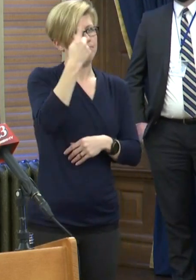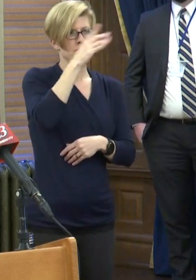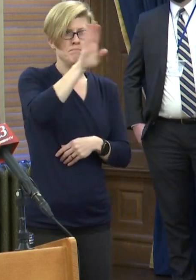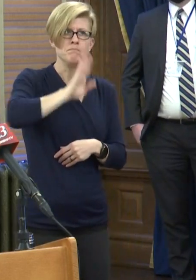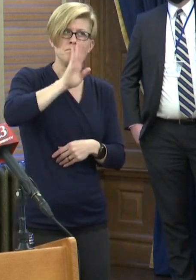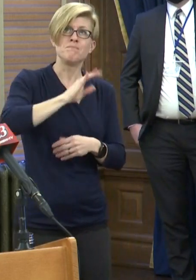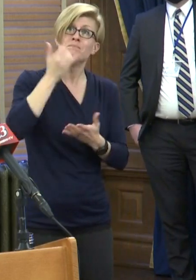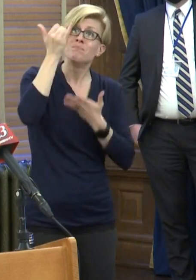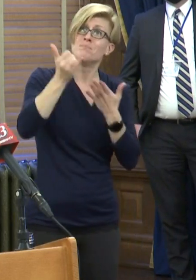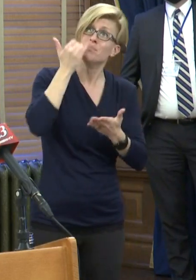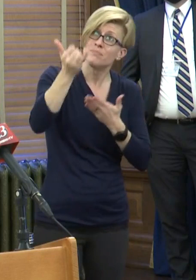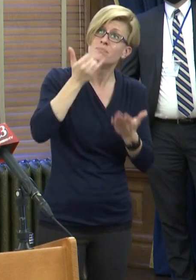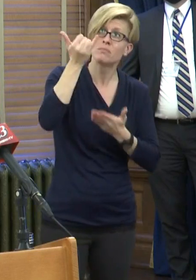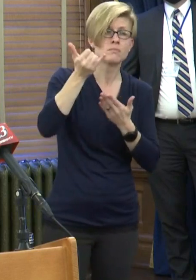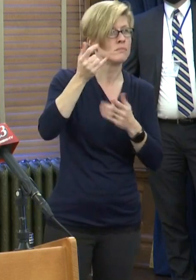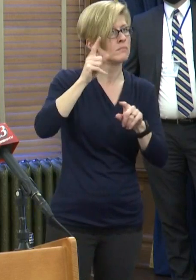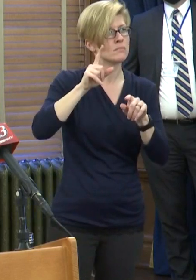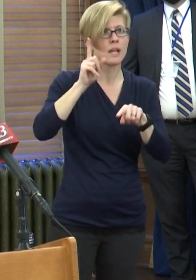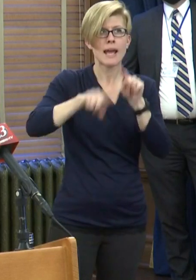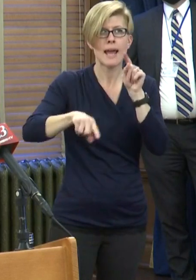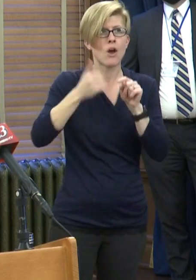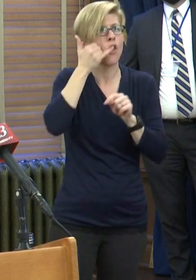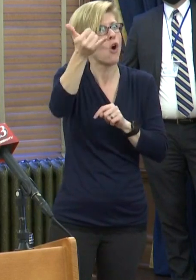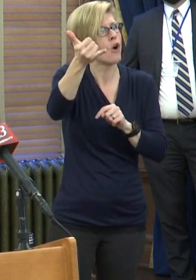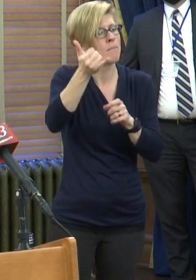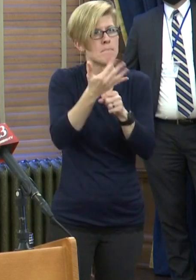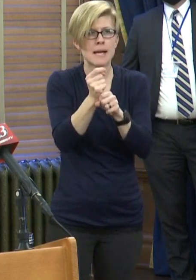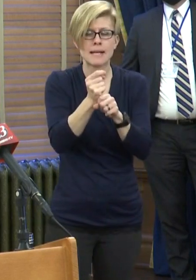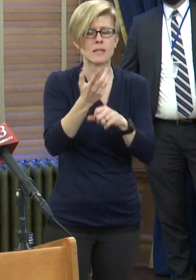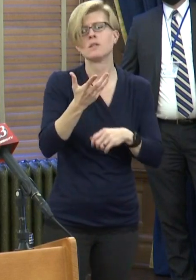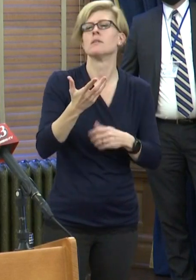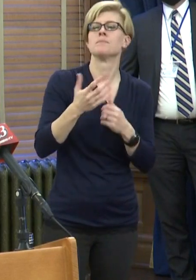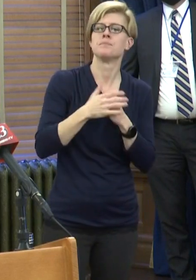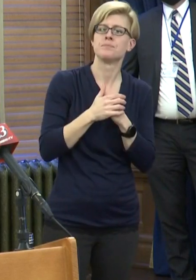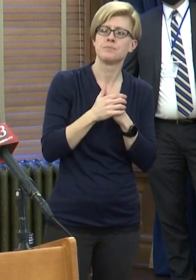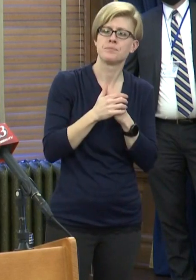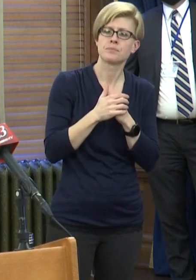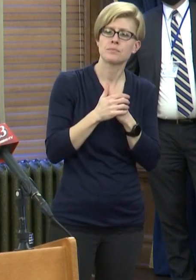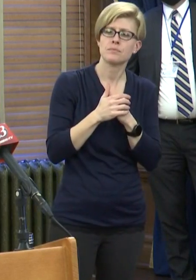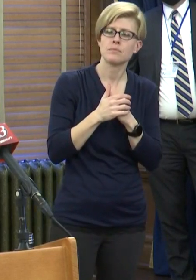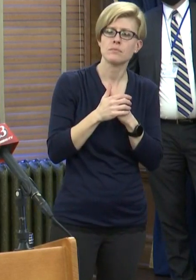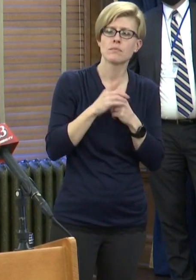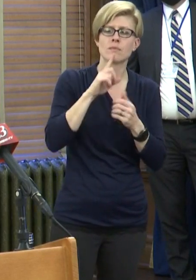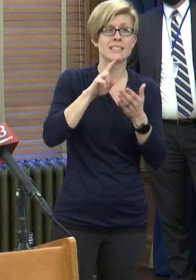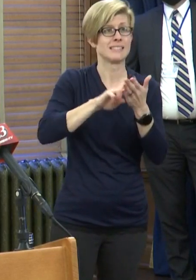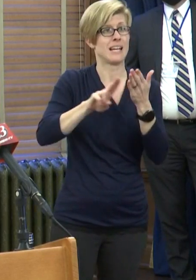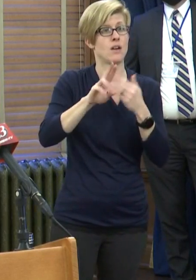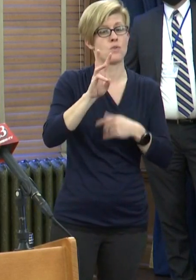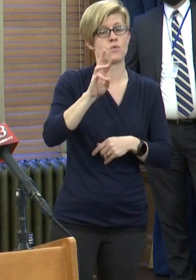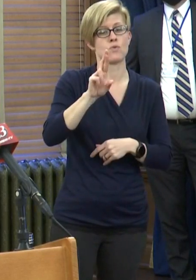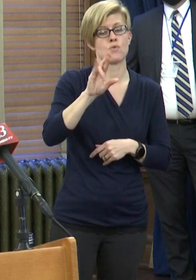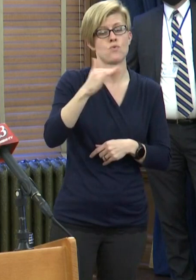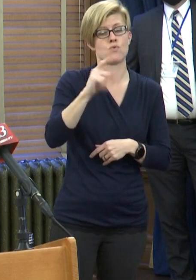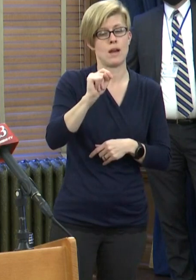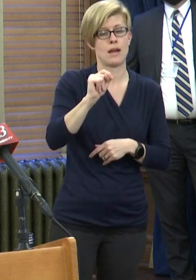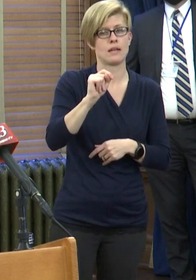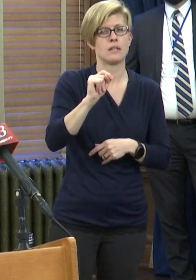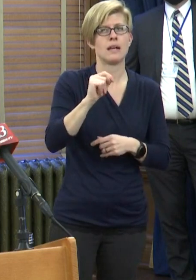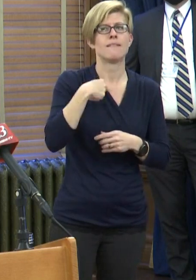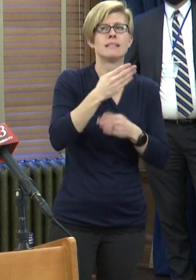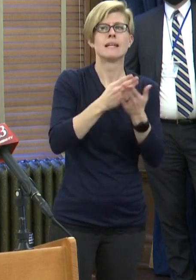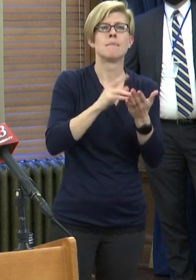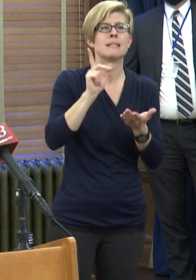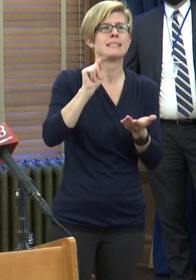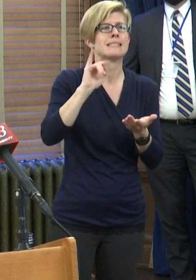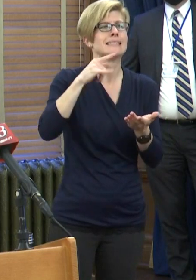frustration not being able to get in. So I know that former Acting Secretary Wright had given some Tips and tricks